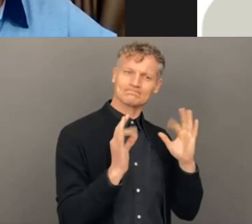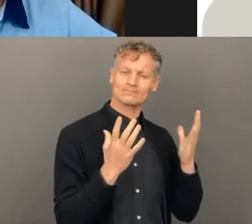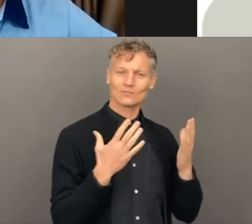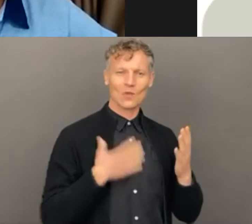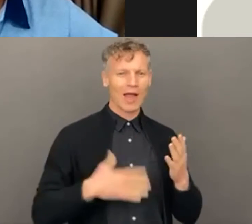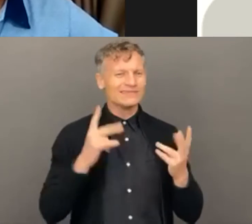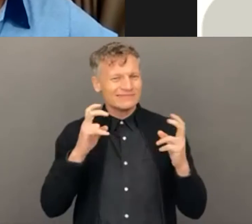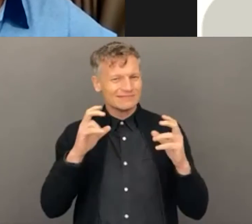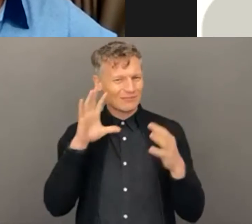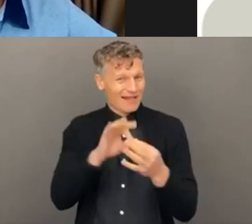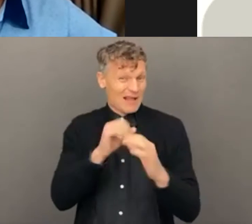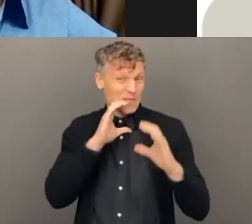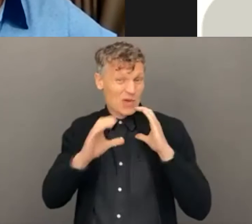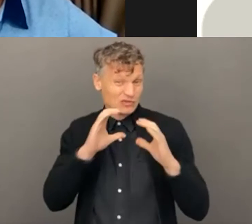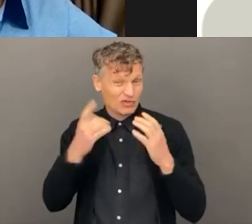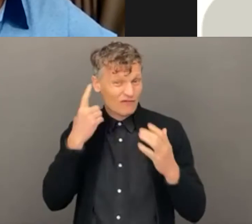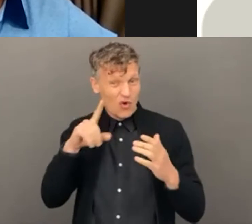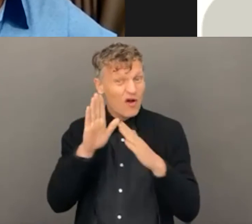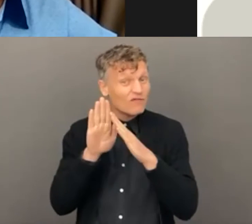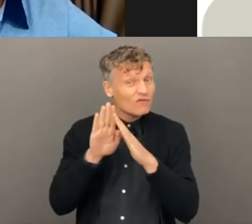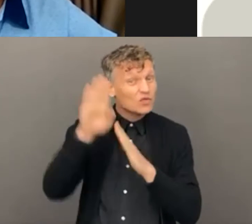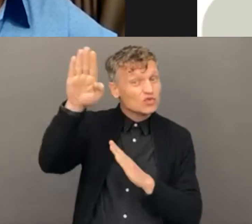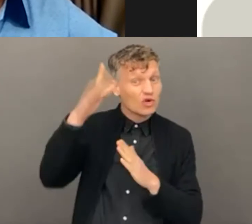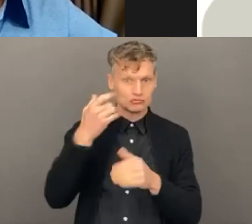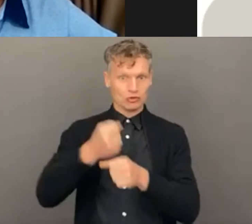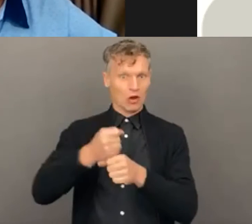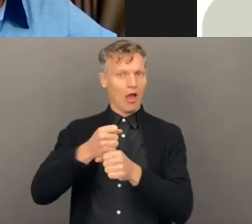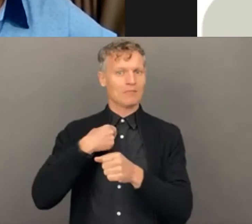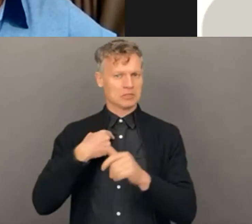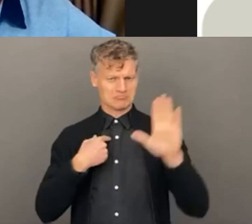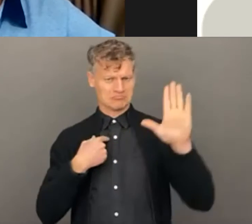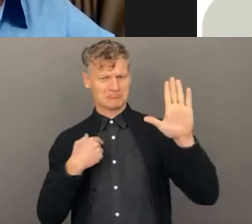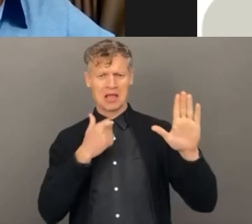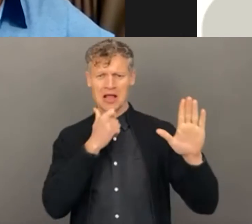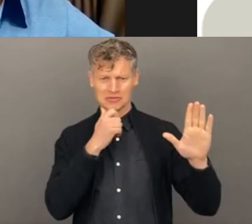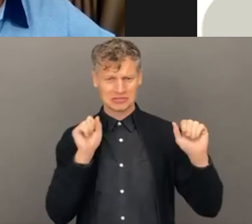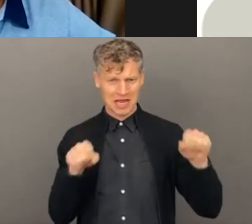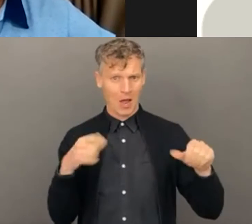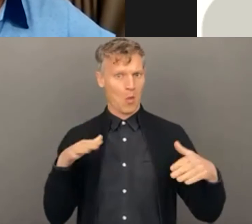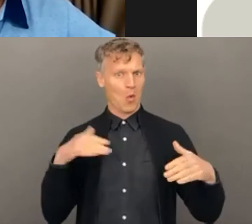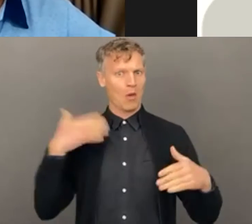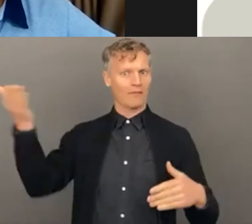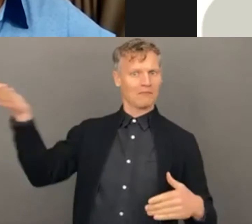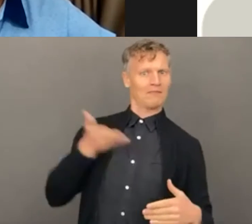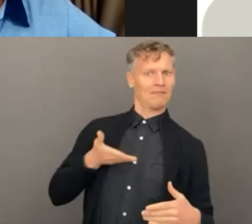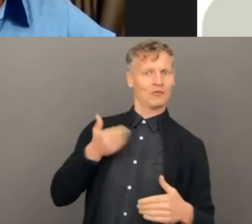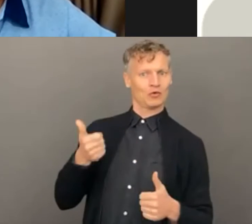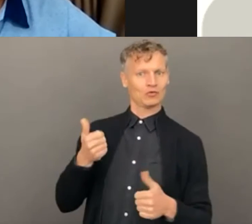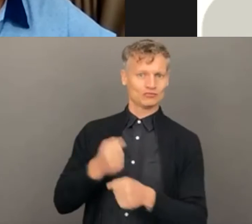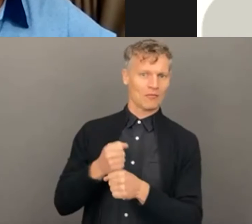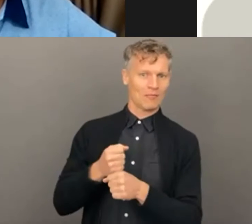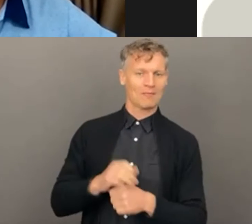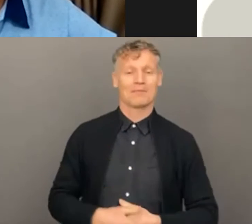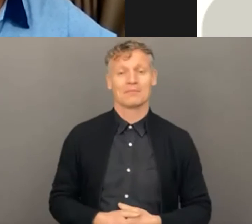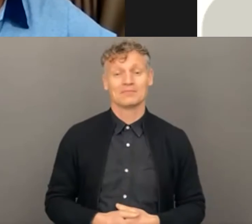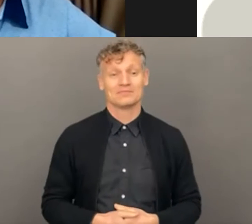job in the future. So that's why we really love this program, and it is appreciated by the